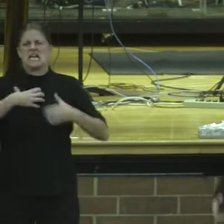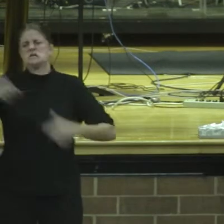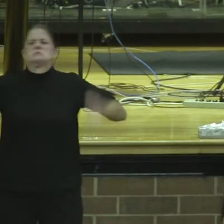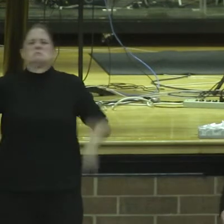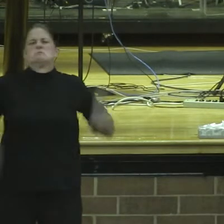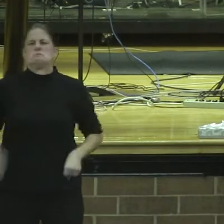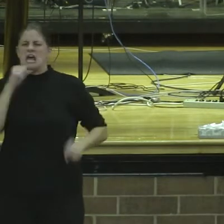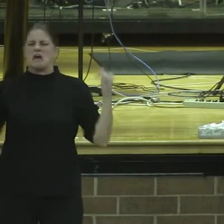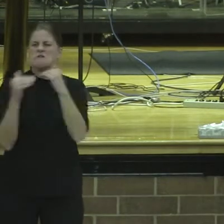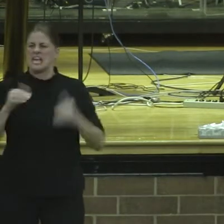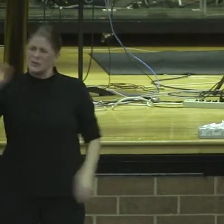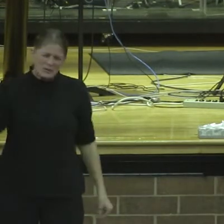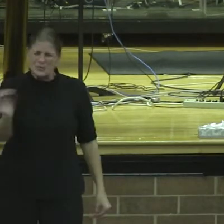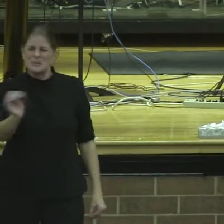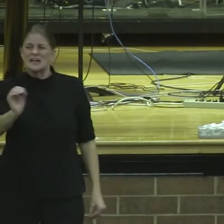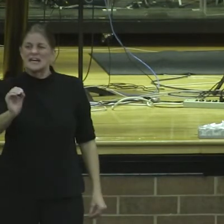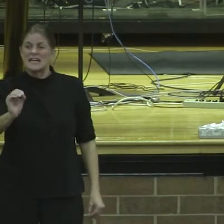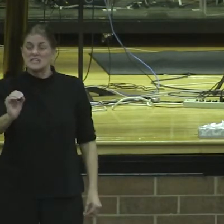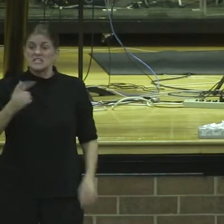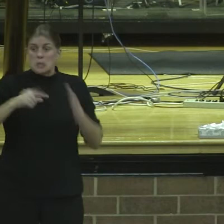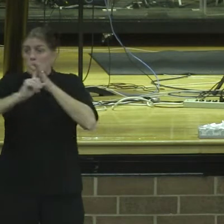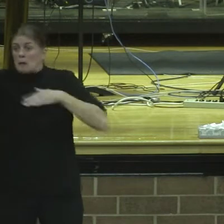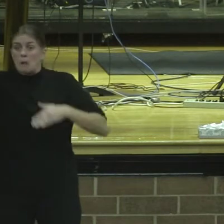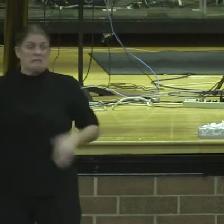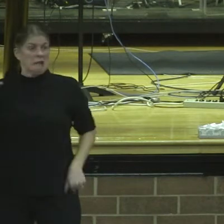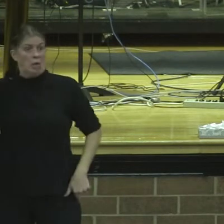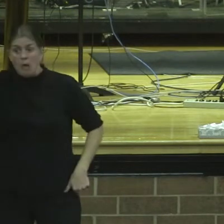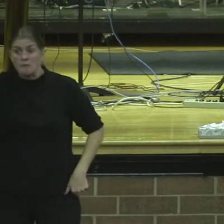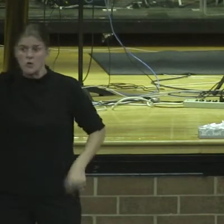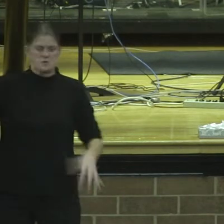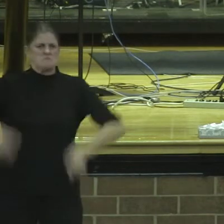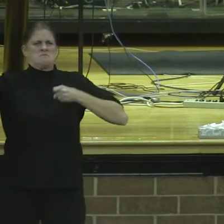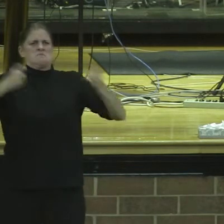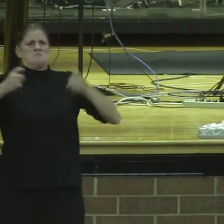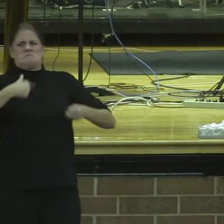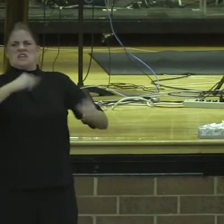feet and say everything wasn't fair. It wasn't even to just take flight and take action like Superman would.